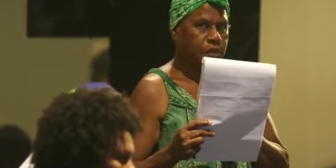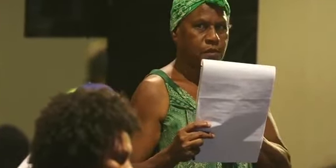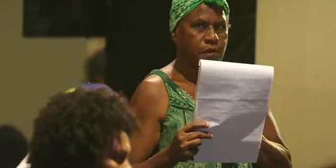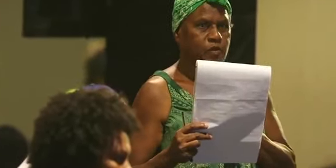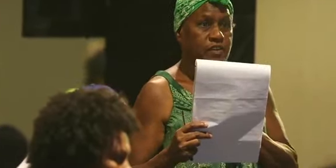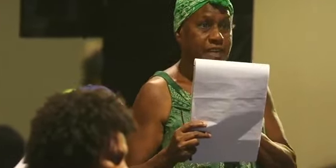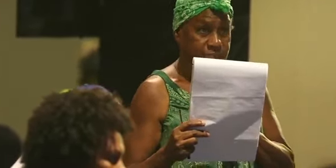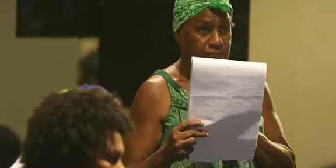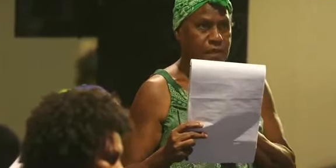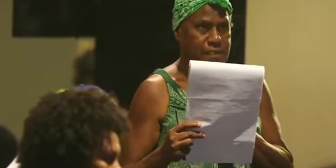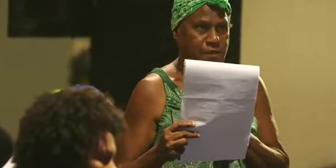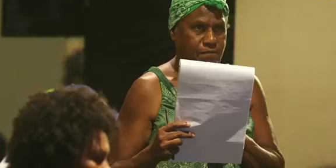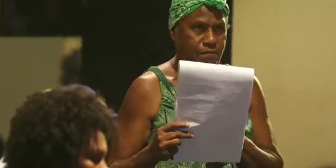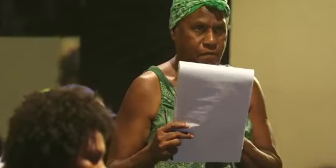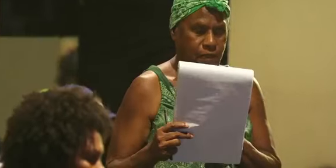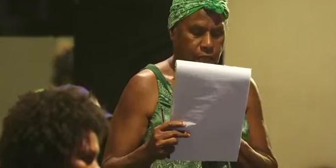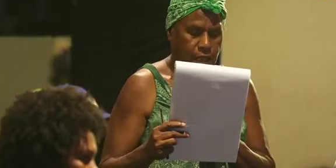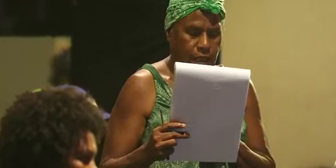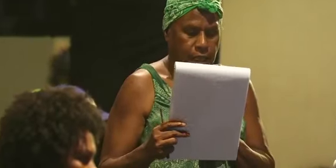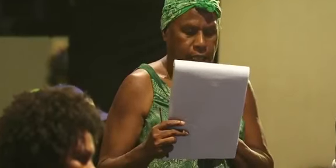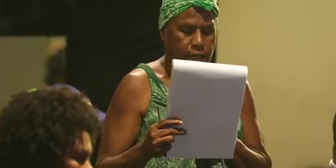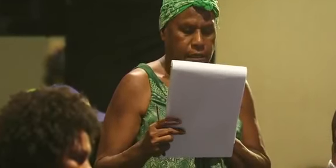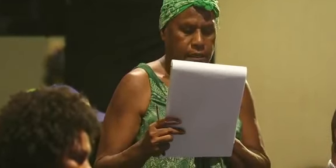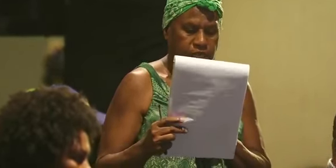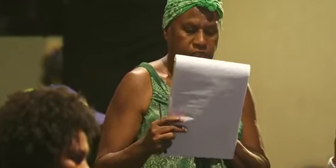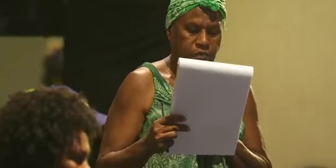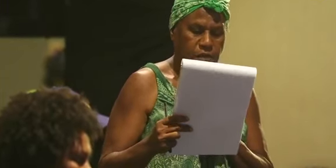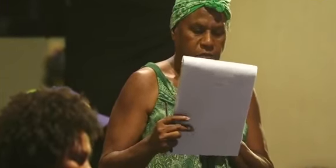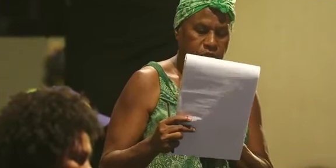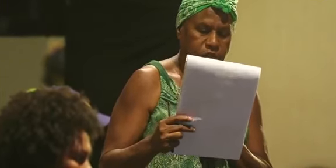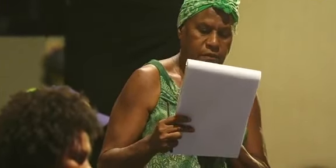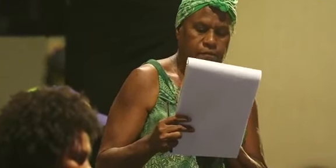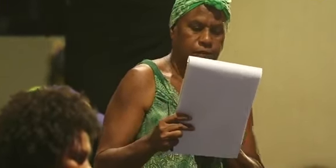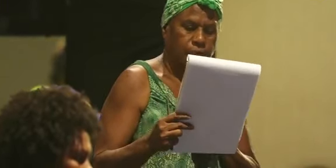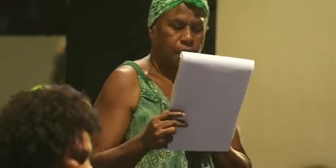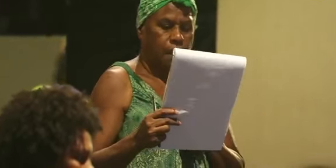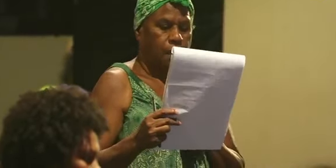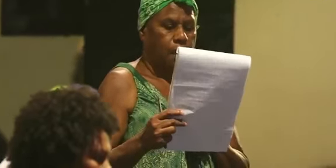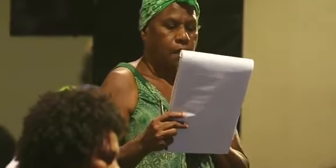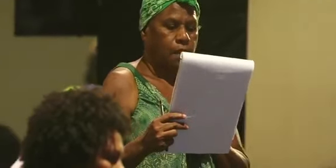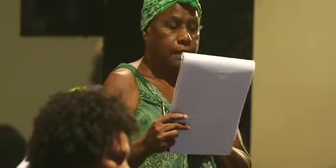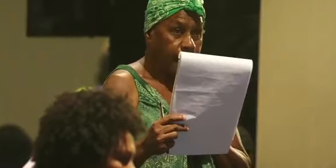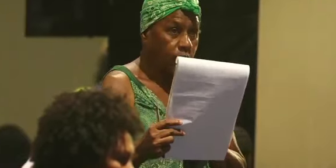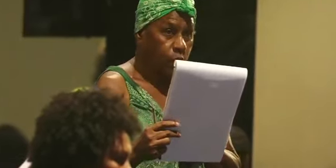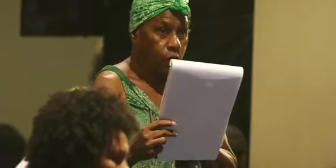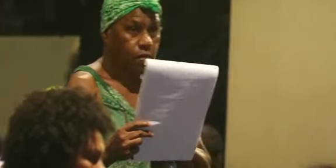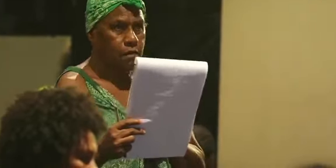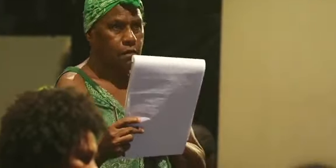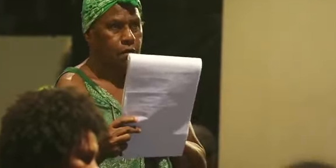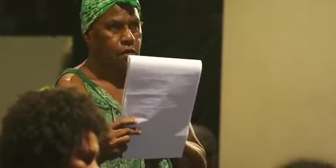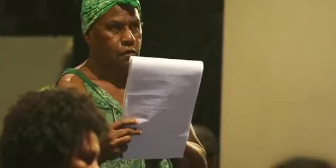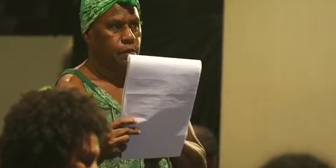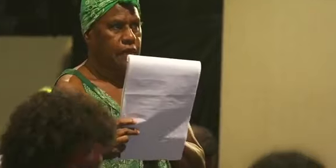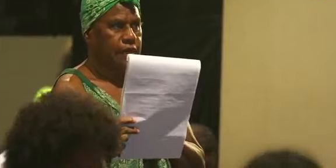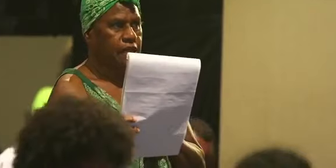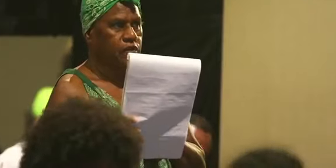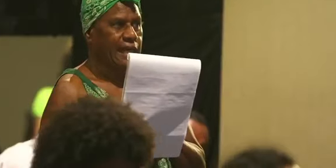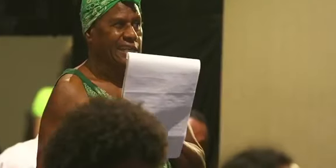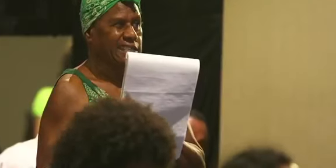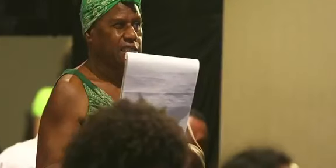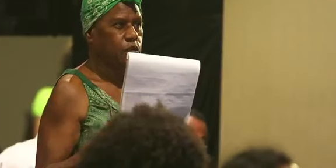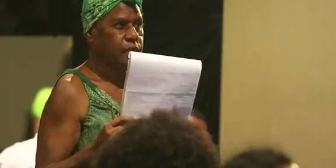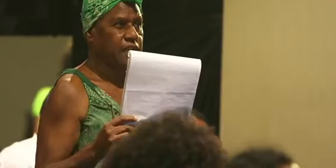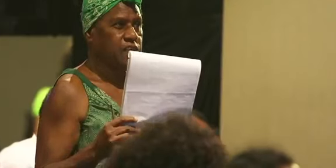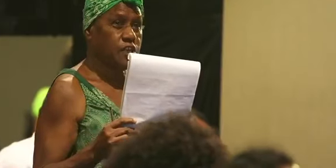by me pointing out all negatives past them. Negative, let me look him. Now, you play line